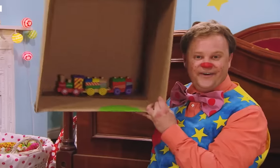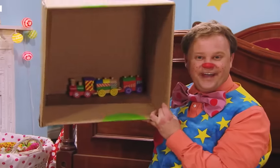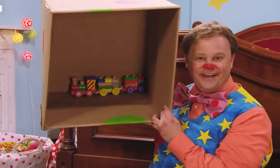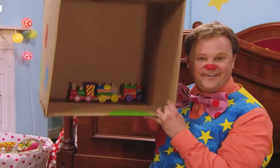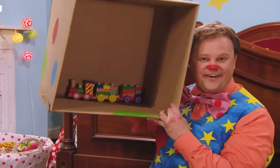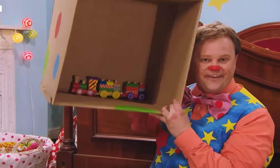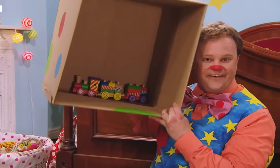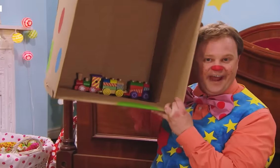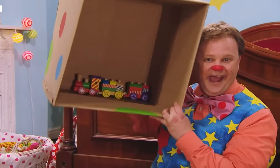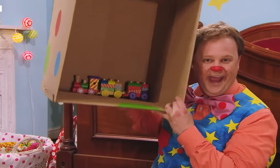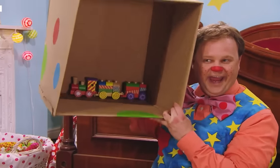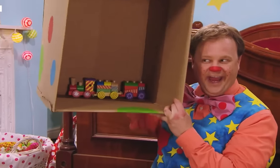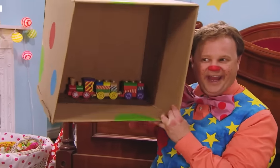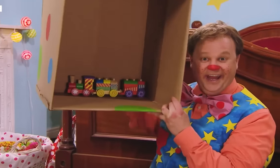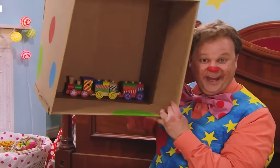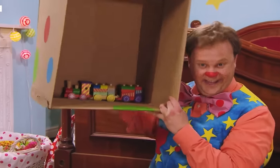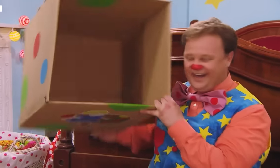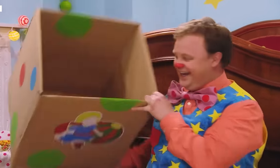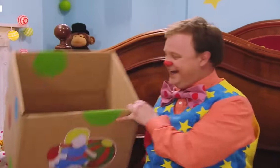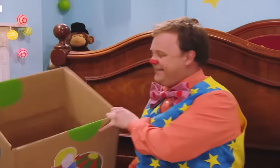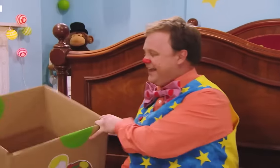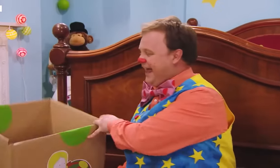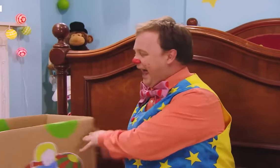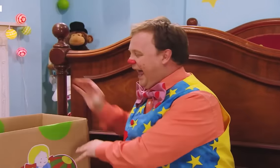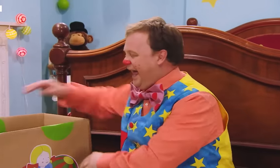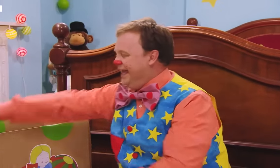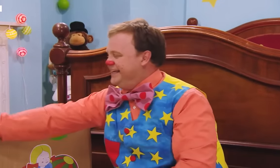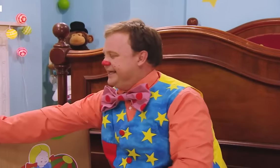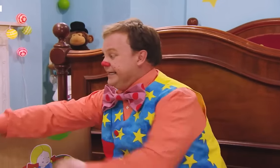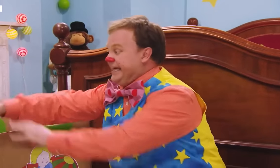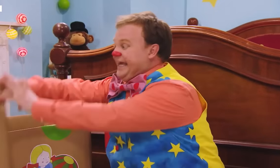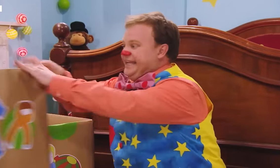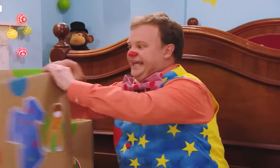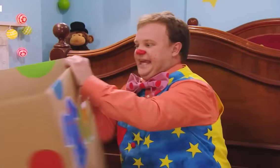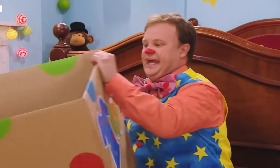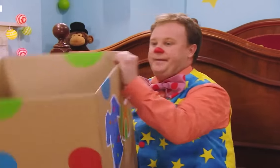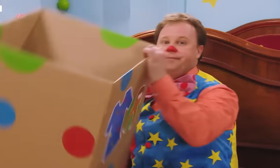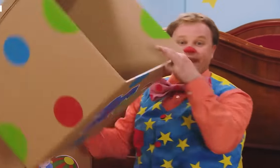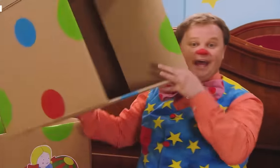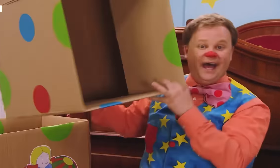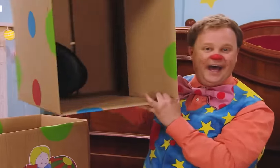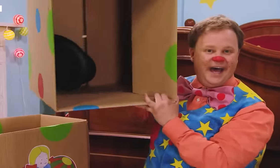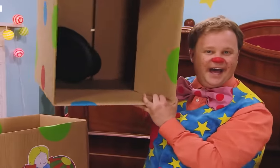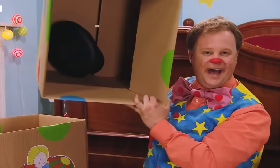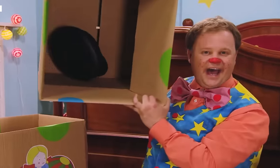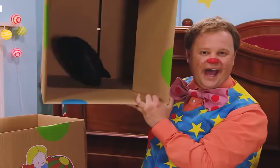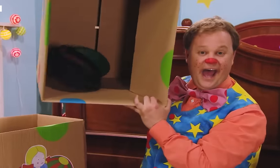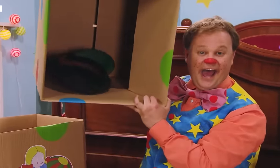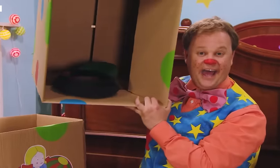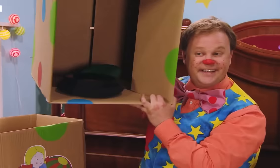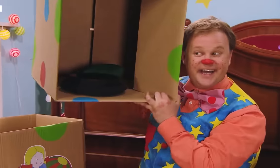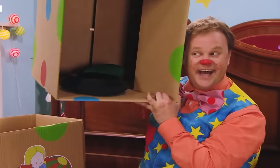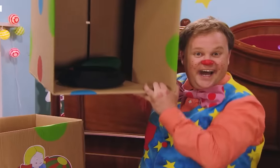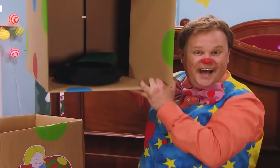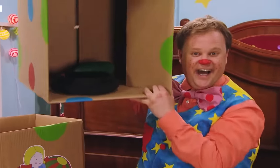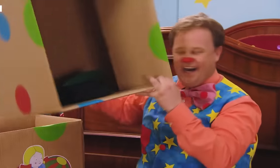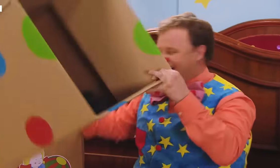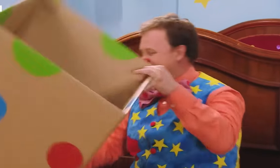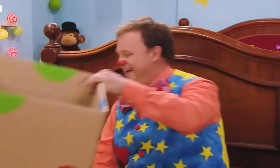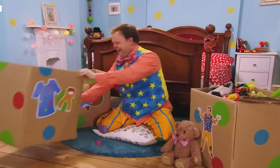toy train! And a hat!